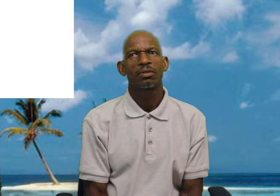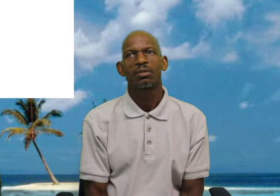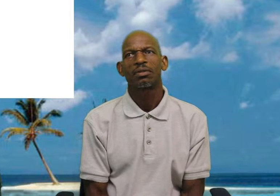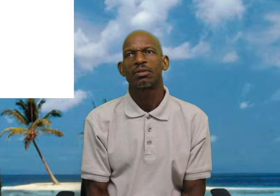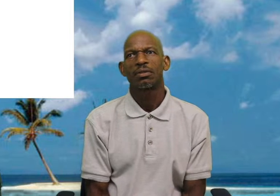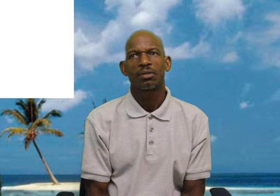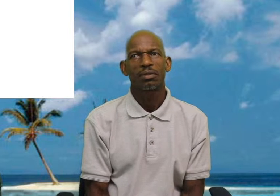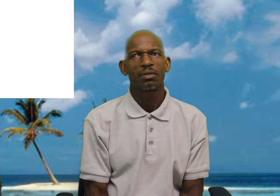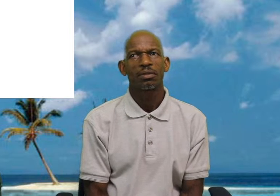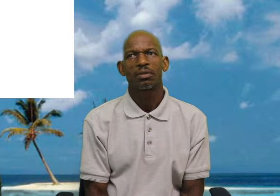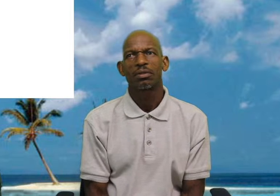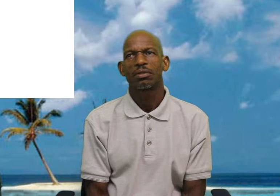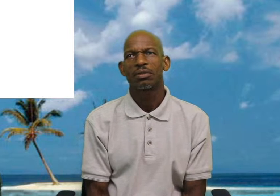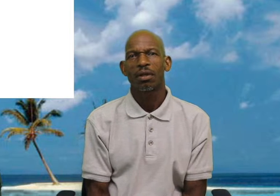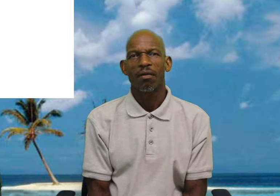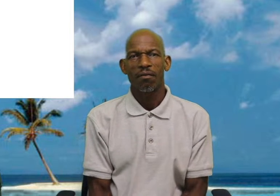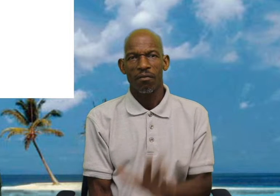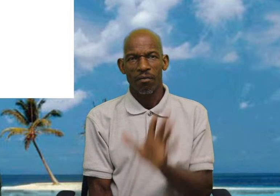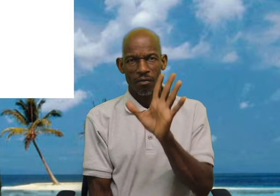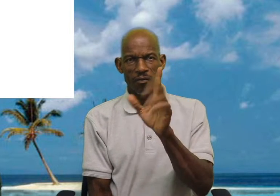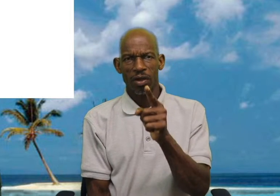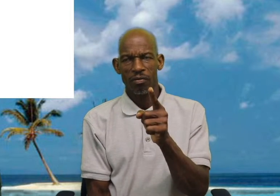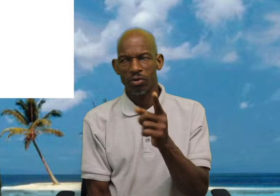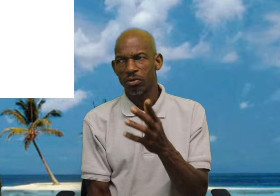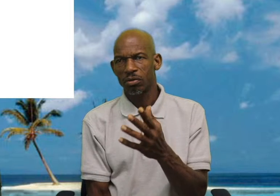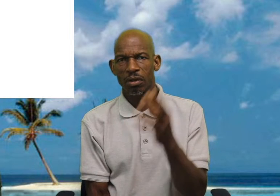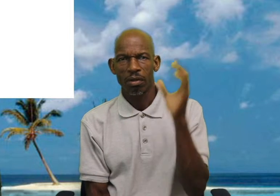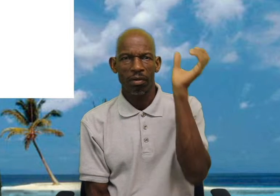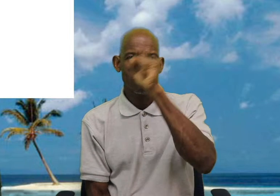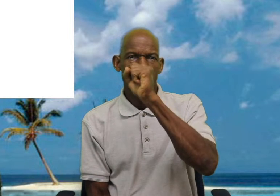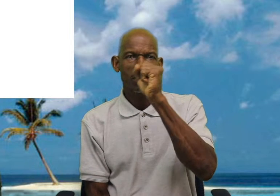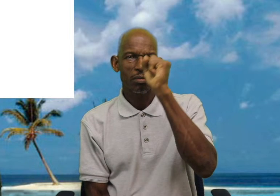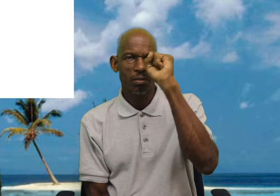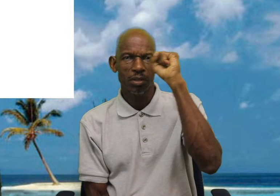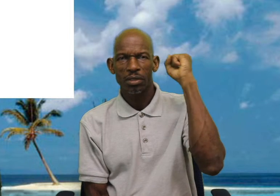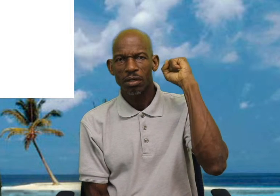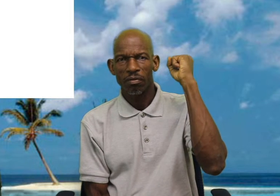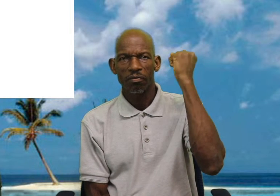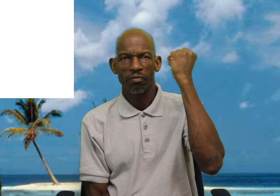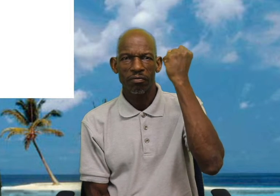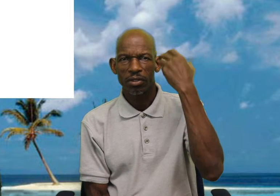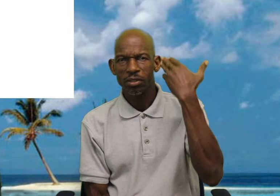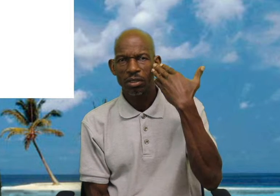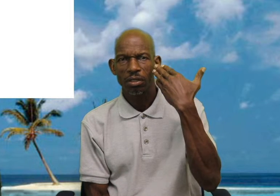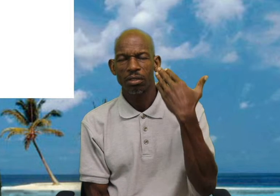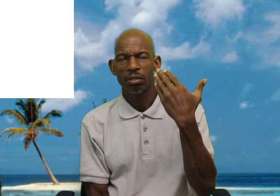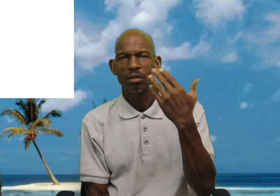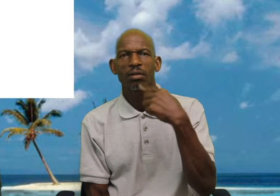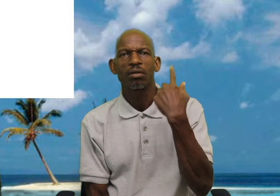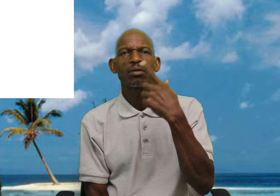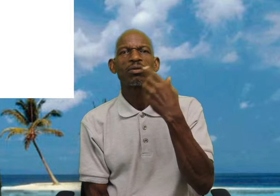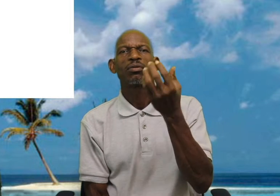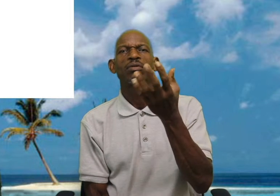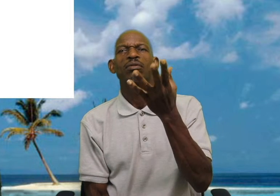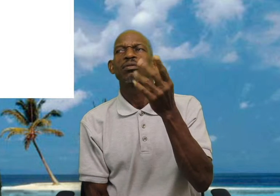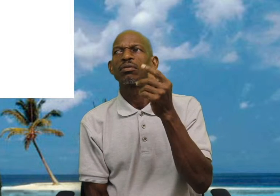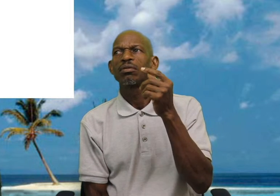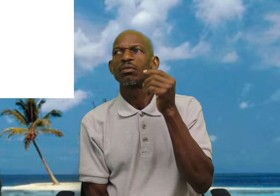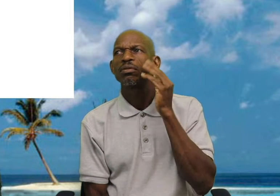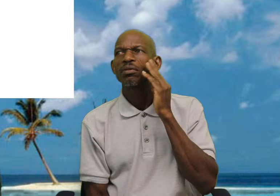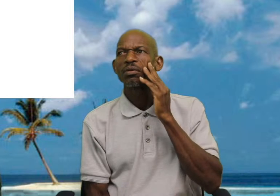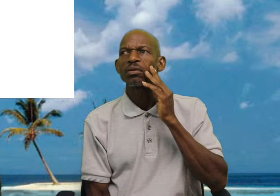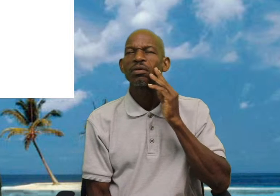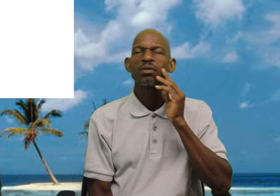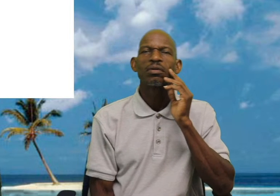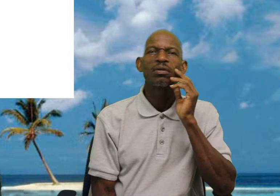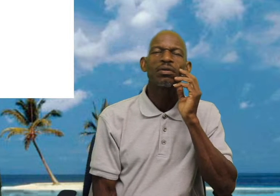All right, so we have 5 of them today. Right, so let's go on. Right, so who want to give me the first number? I should put up